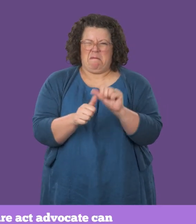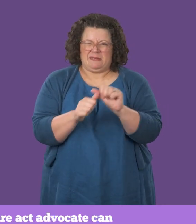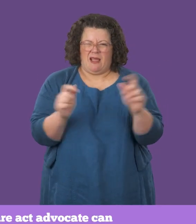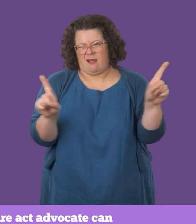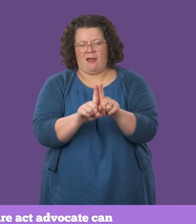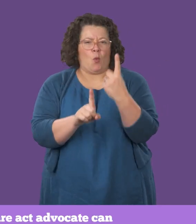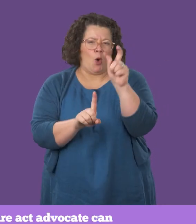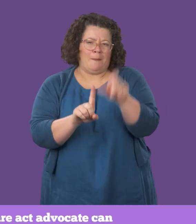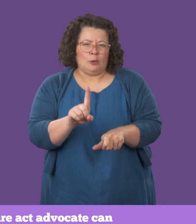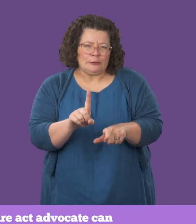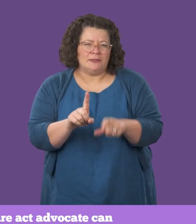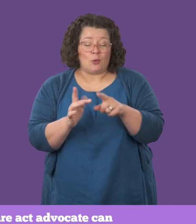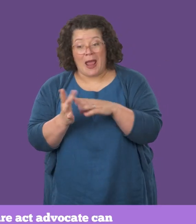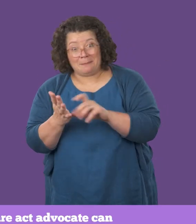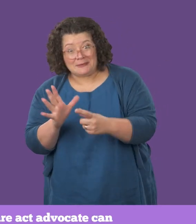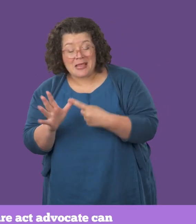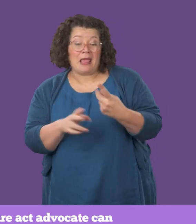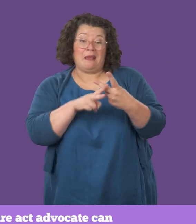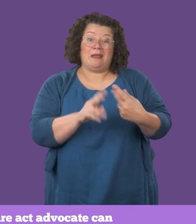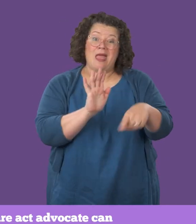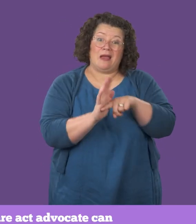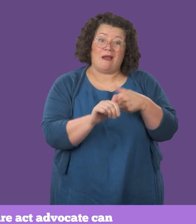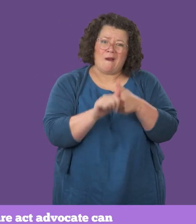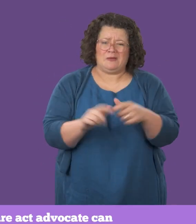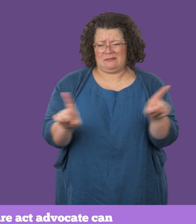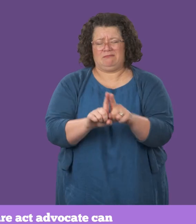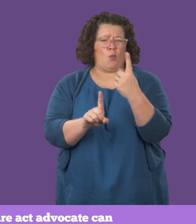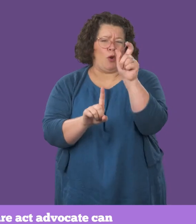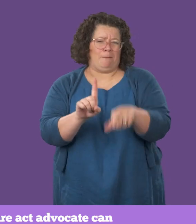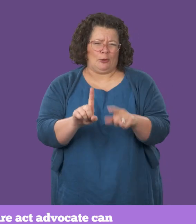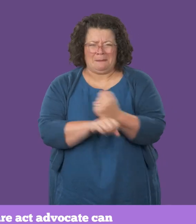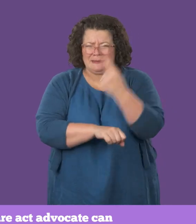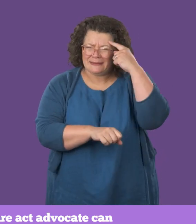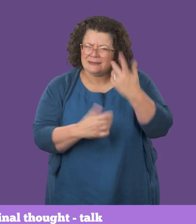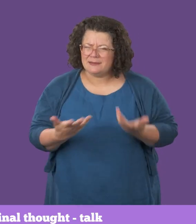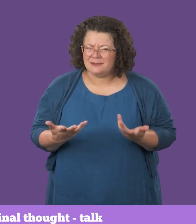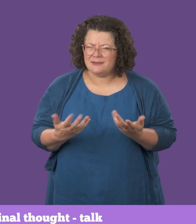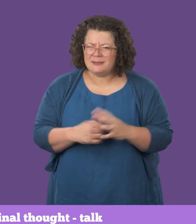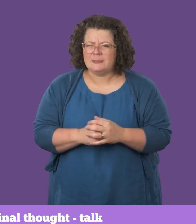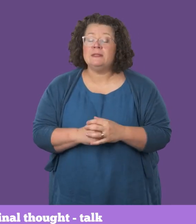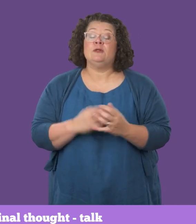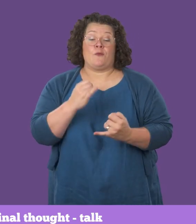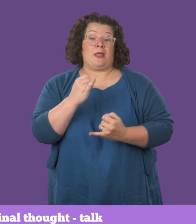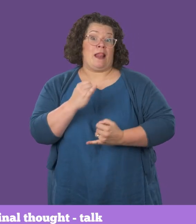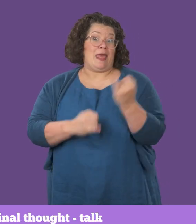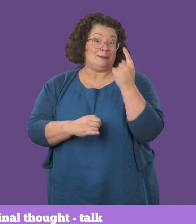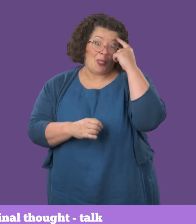IMCA and the Care Act advocate can be the same person, and it makes sense. So that's the kind of